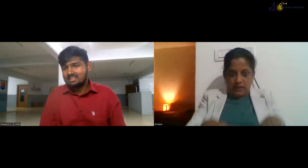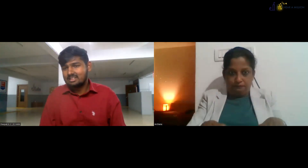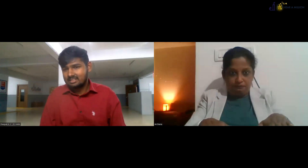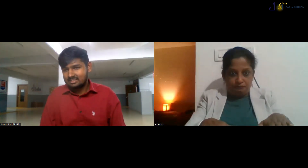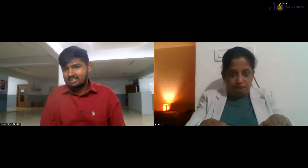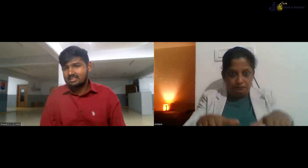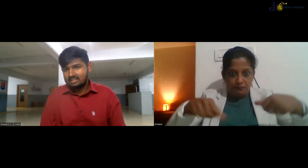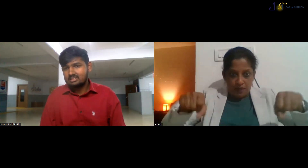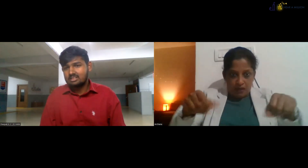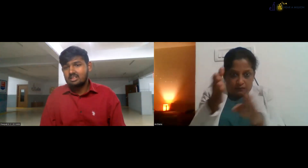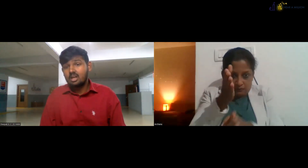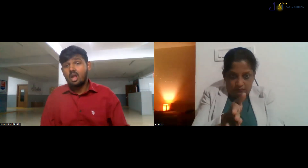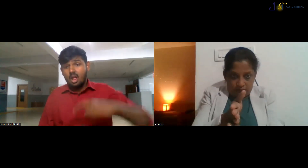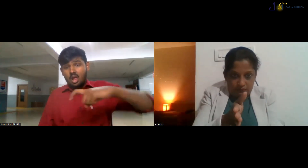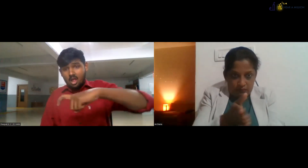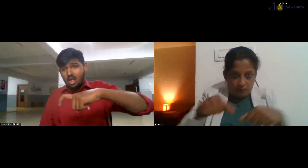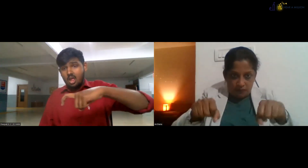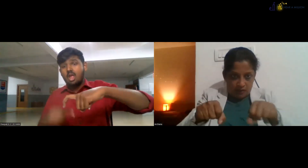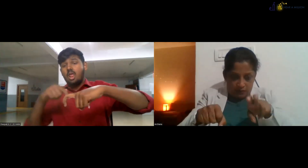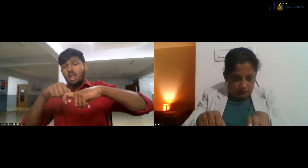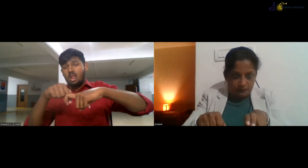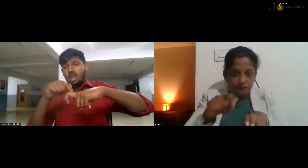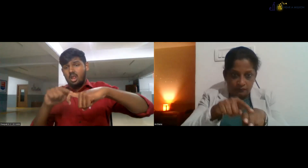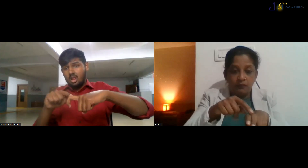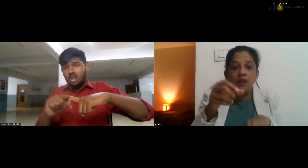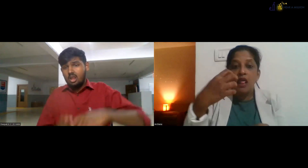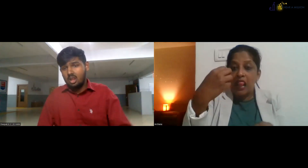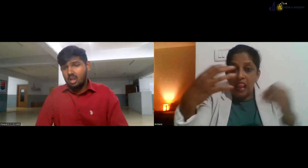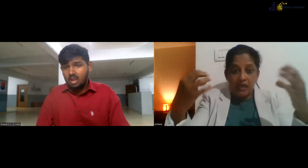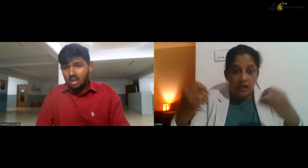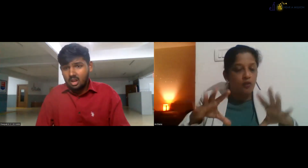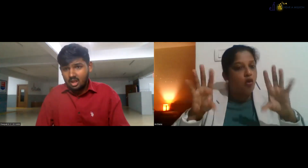I thought that, yeah, where I was, I parked my bike,